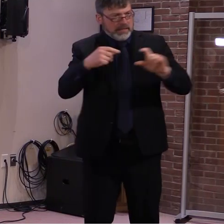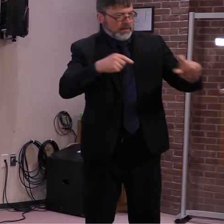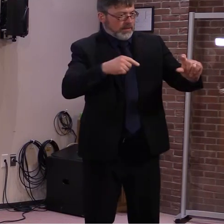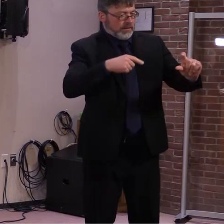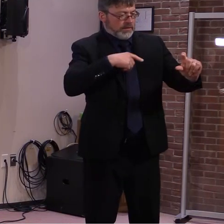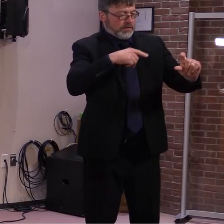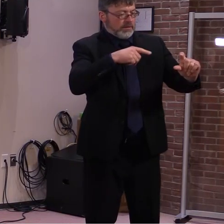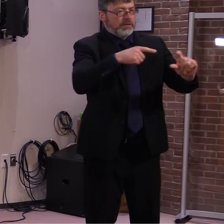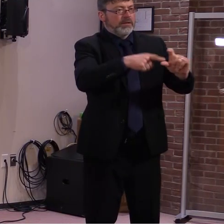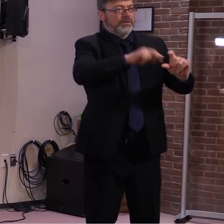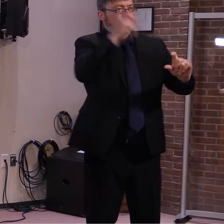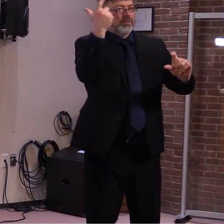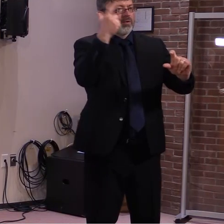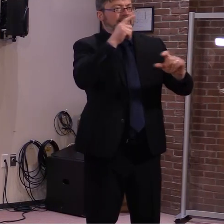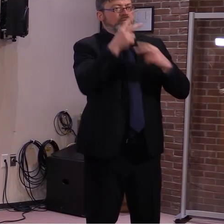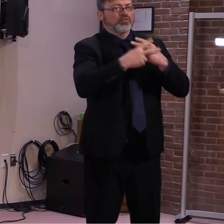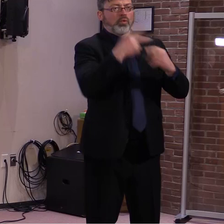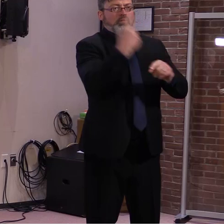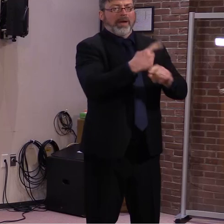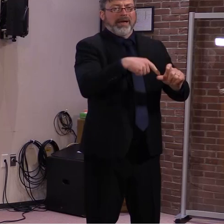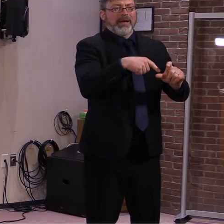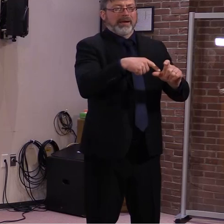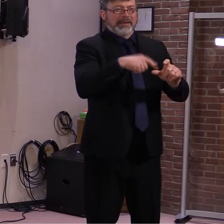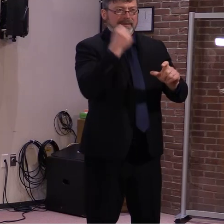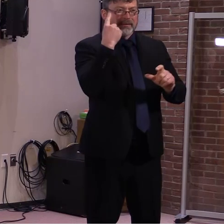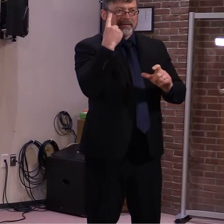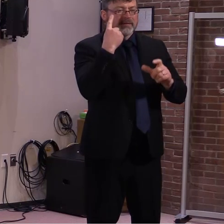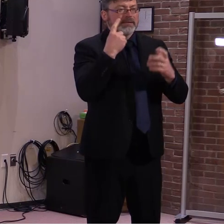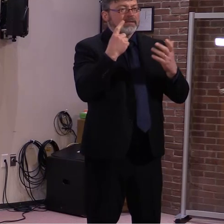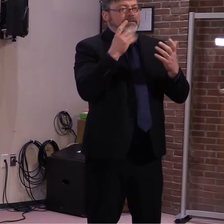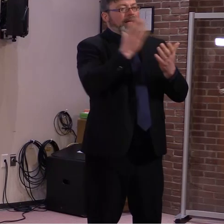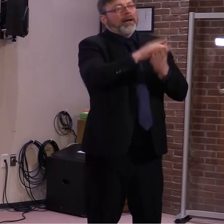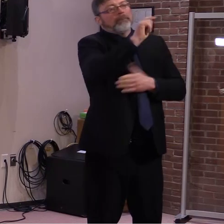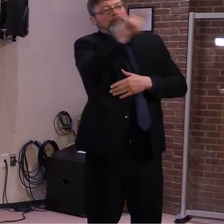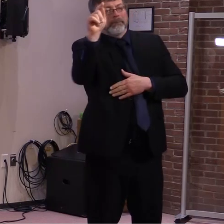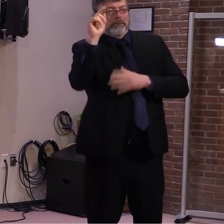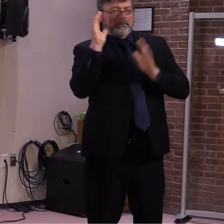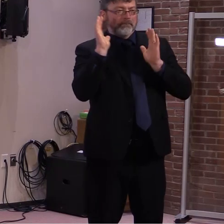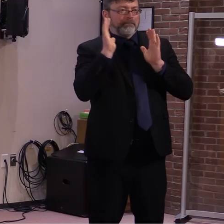been corrected. But, it's a highly intensive